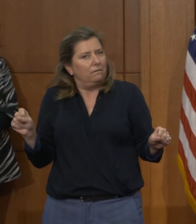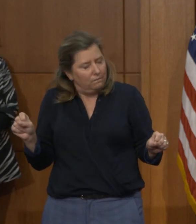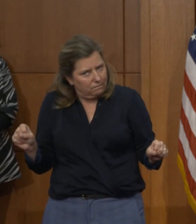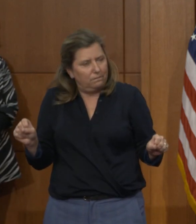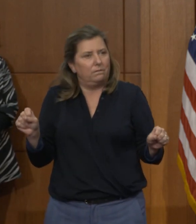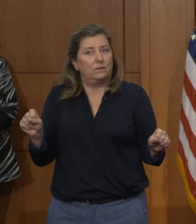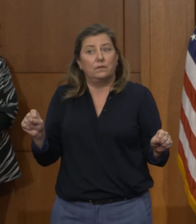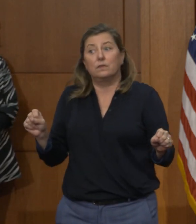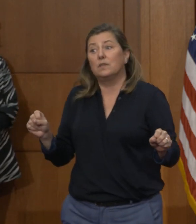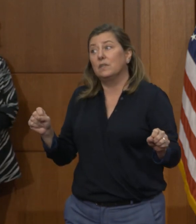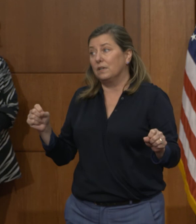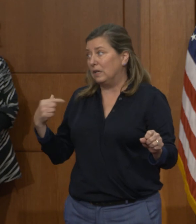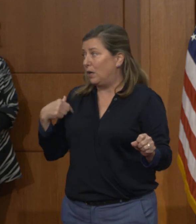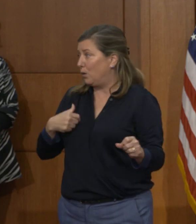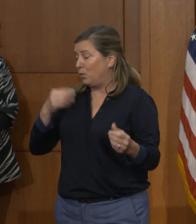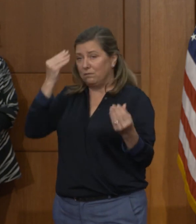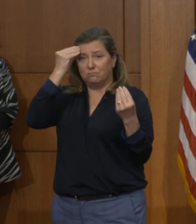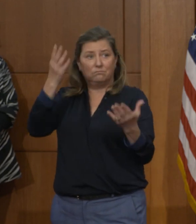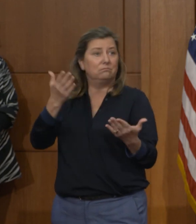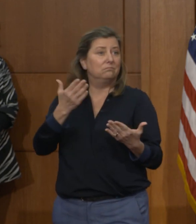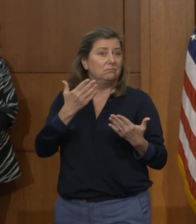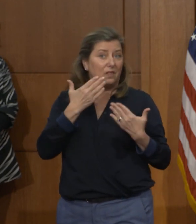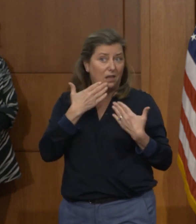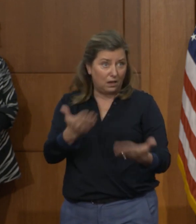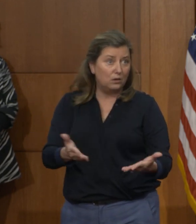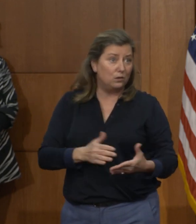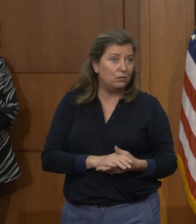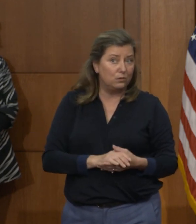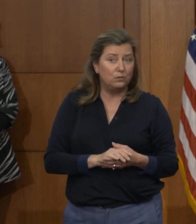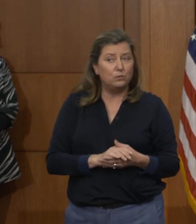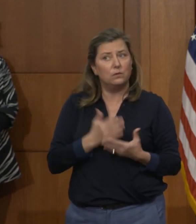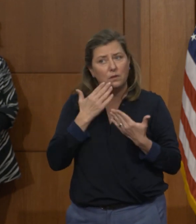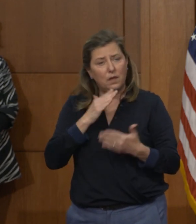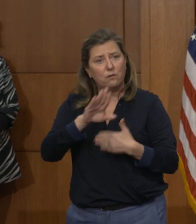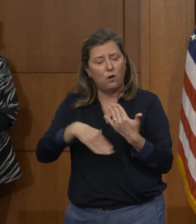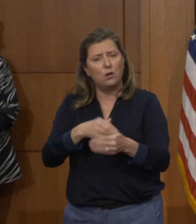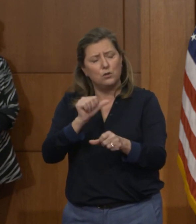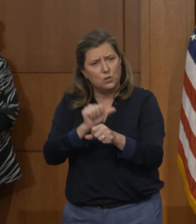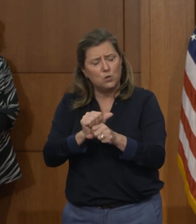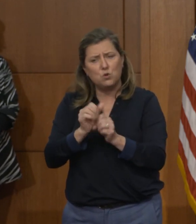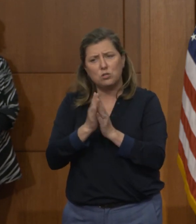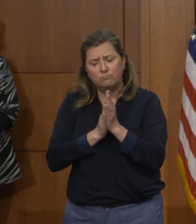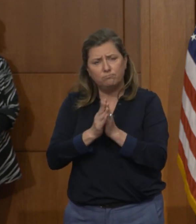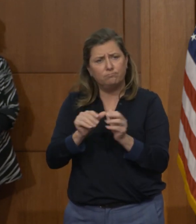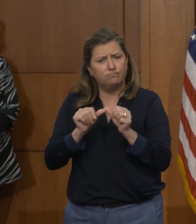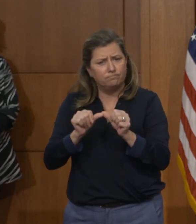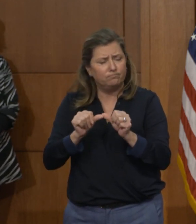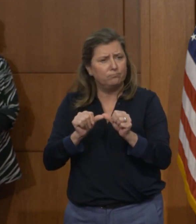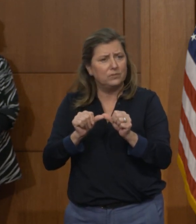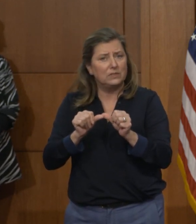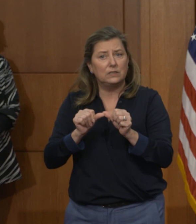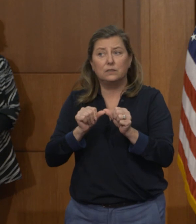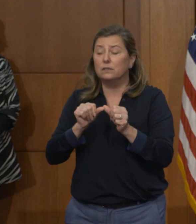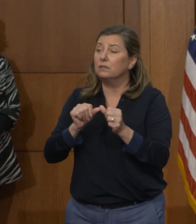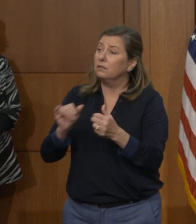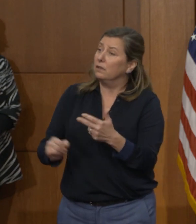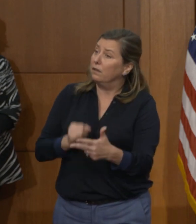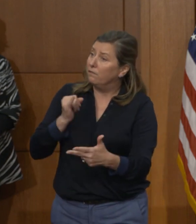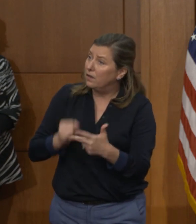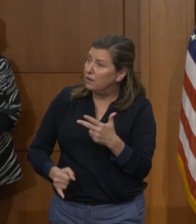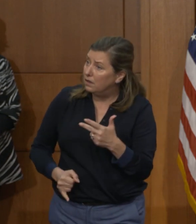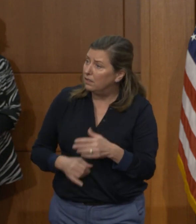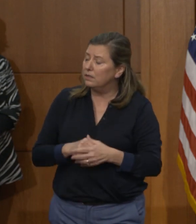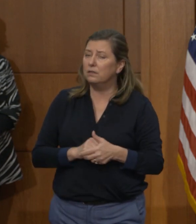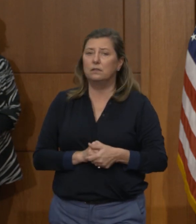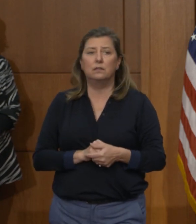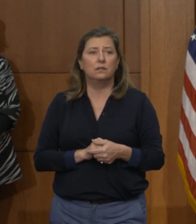behalf of Virginia, I sincerely say thank you for all of your dedication and work. And then finally, you